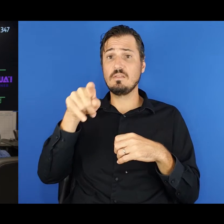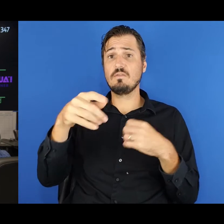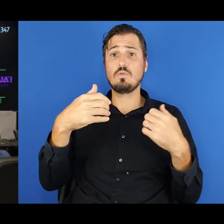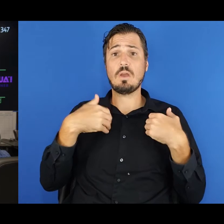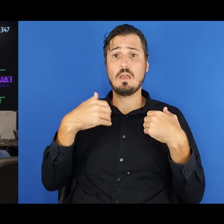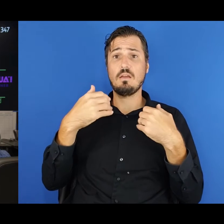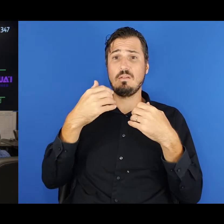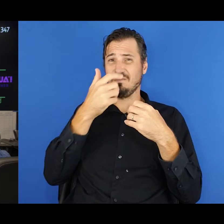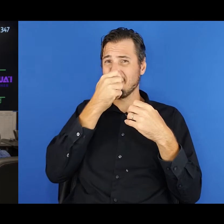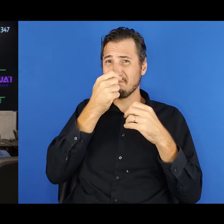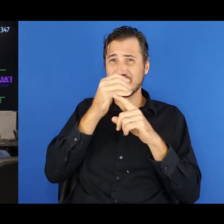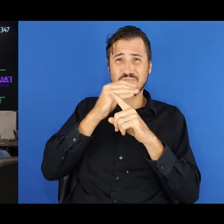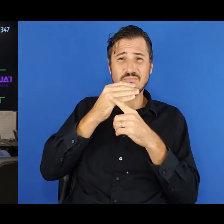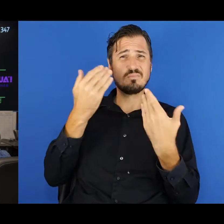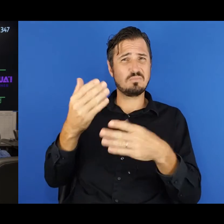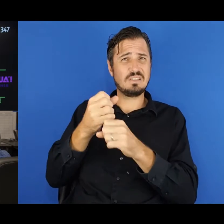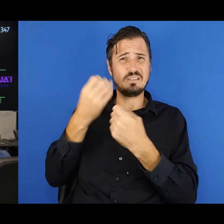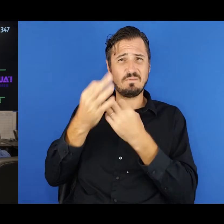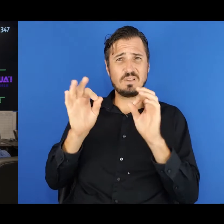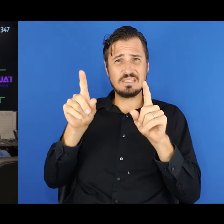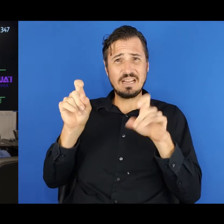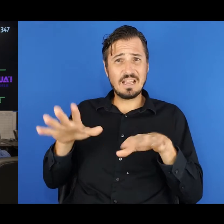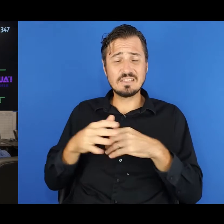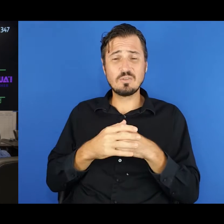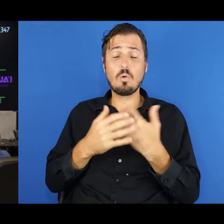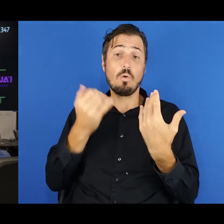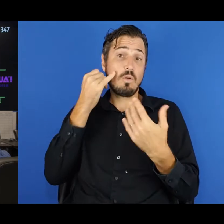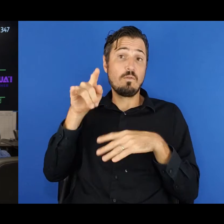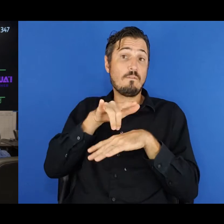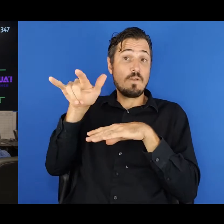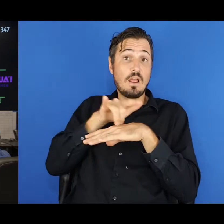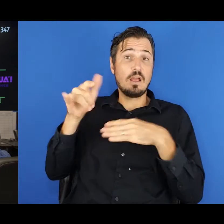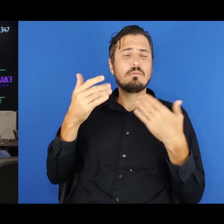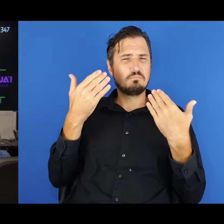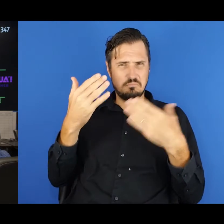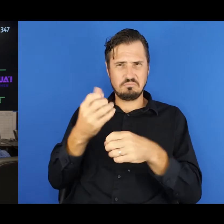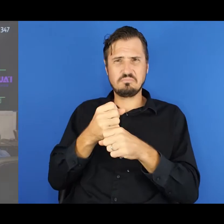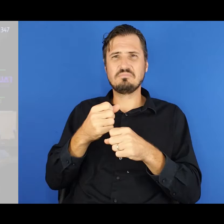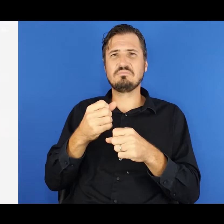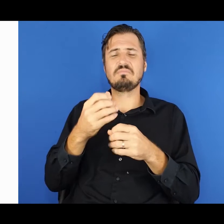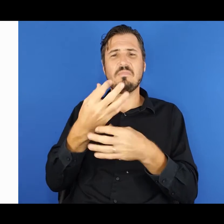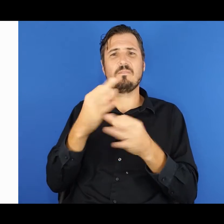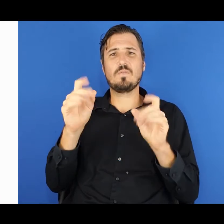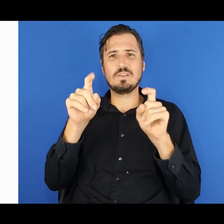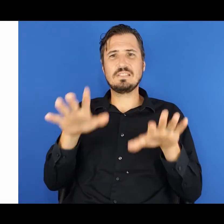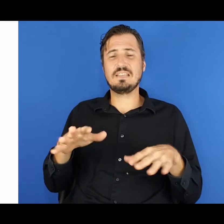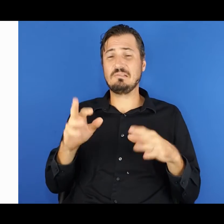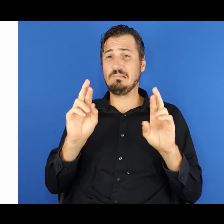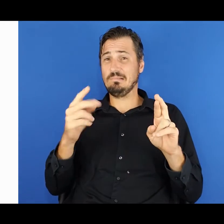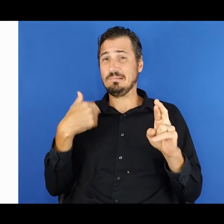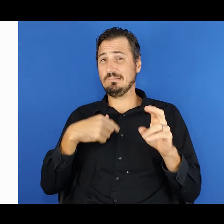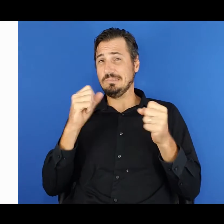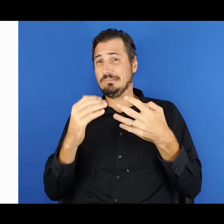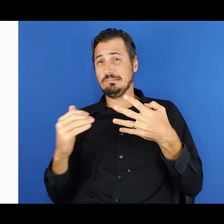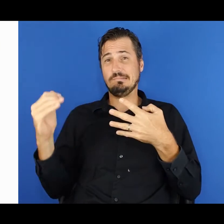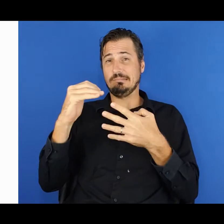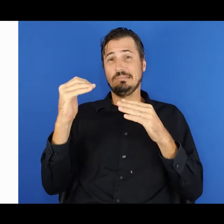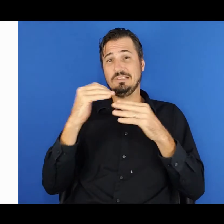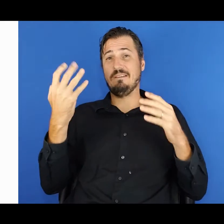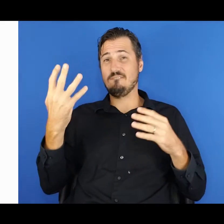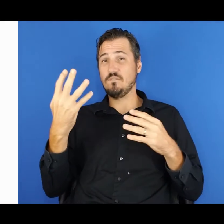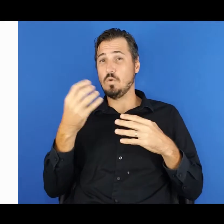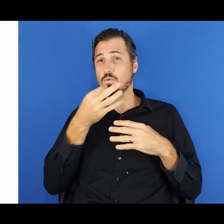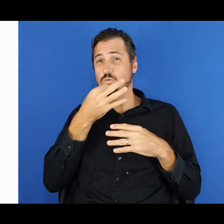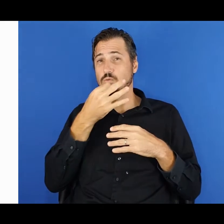have recently traveled or are around travelers. We're hopeful that we can work together to get back to Tier 4 as soon as possible. The